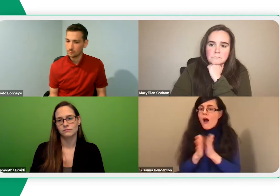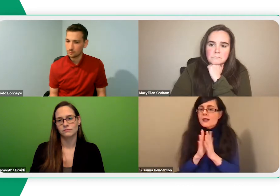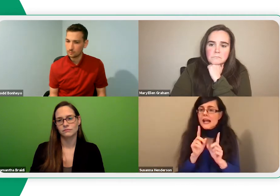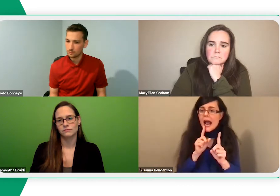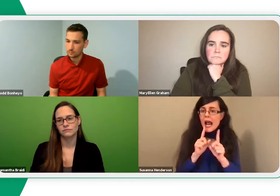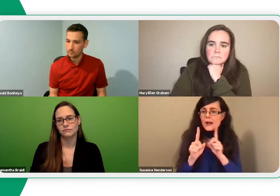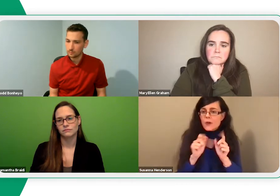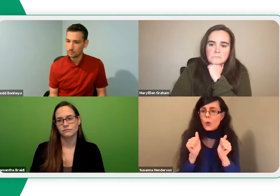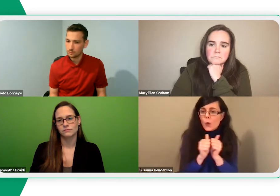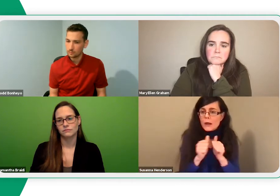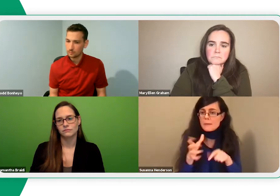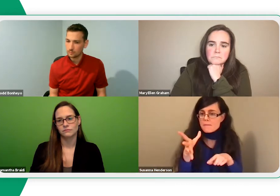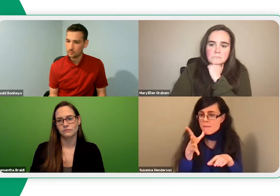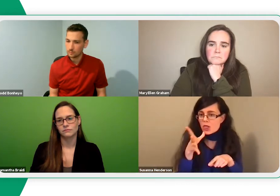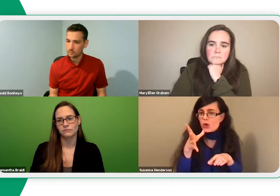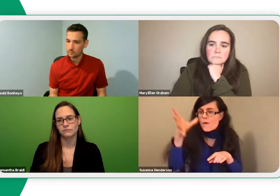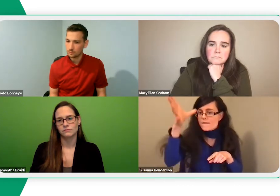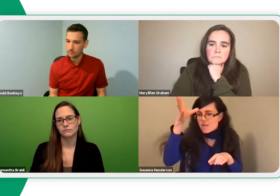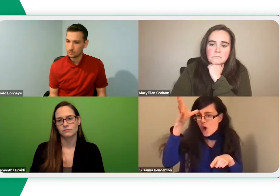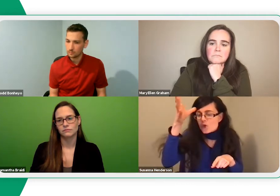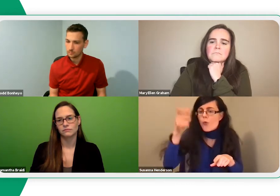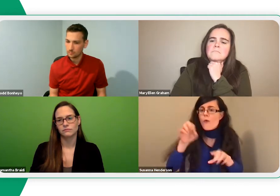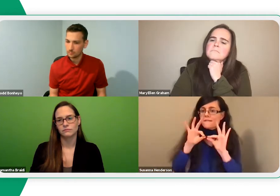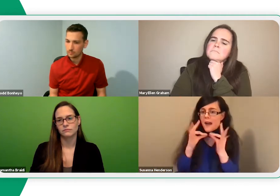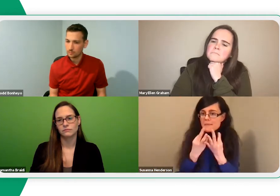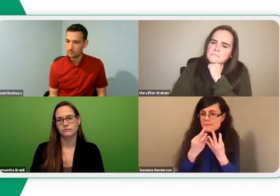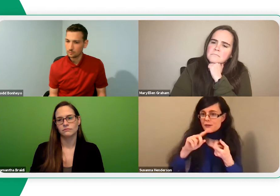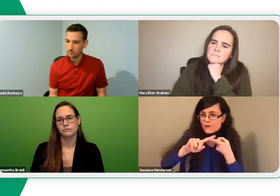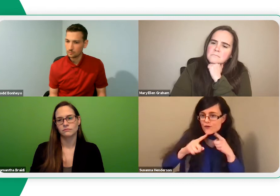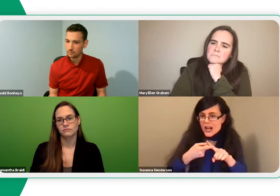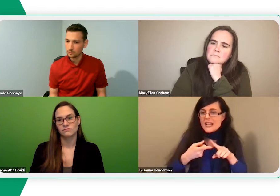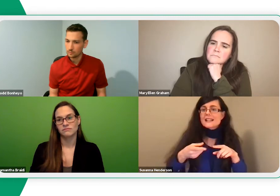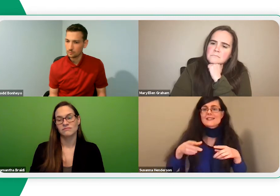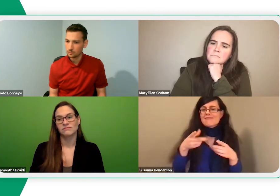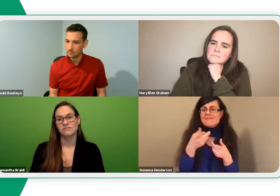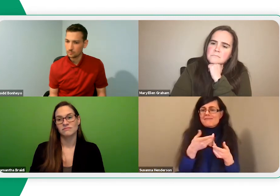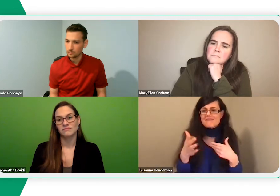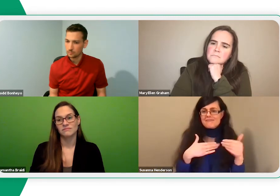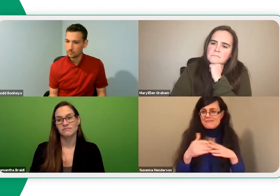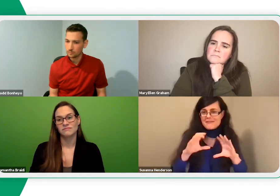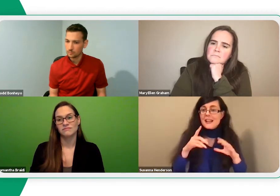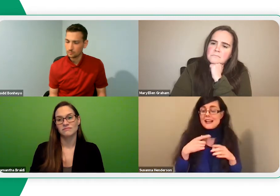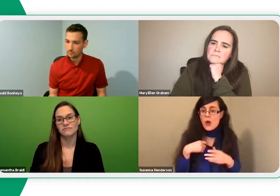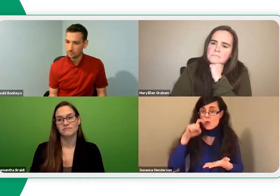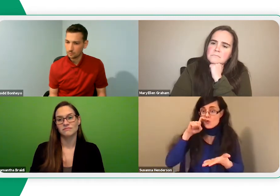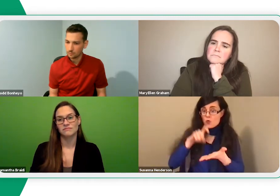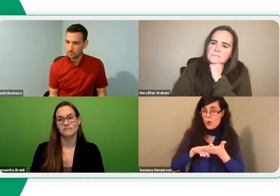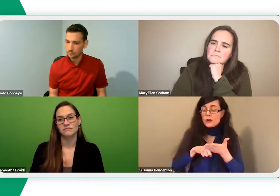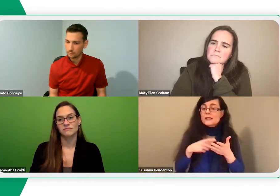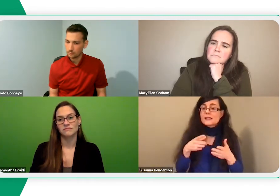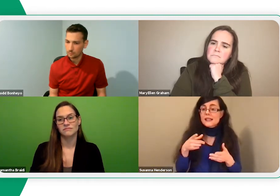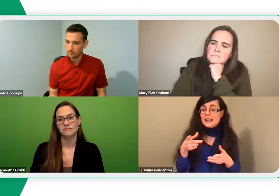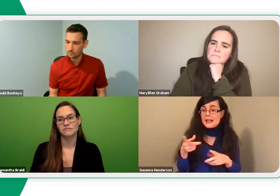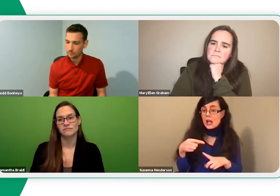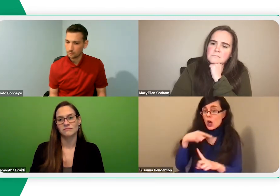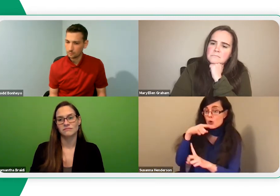about loans. So that's something new. And so I had students interview their parents and their friends and other family